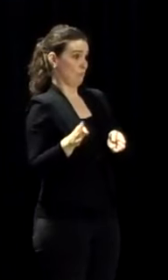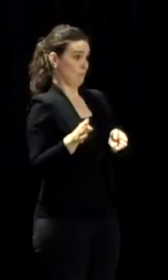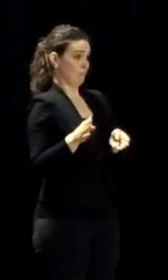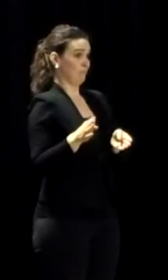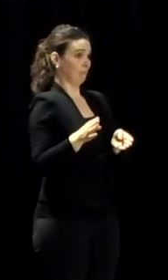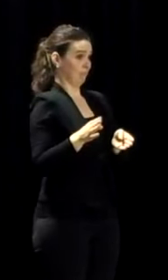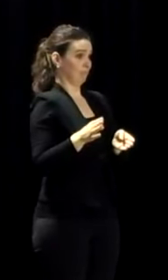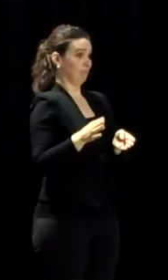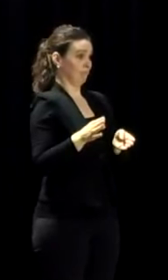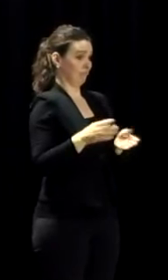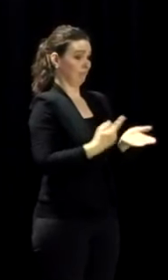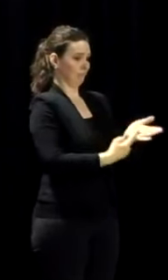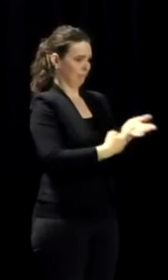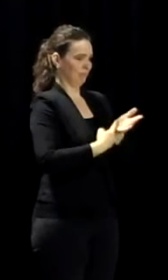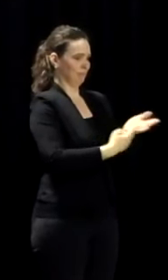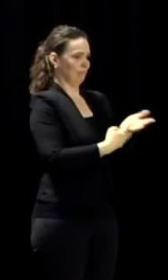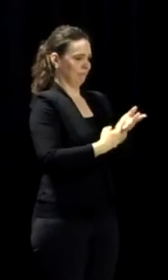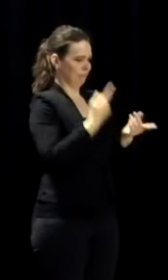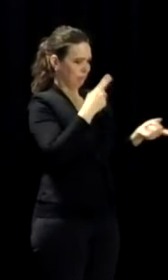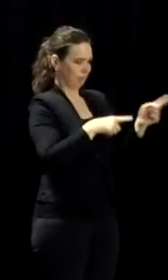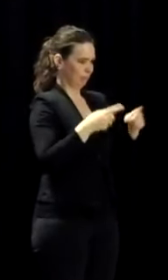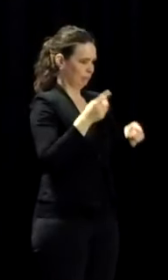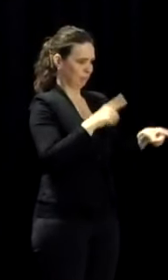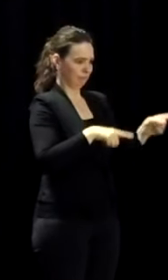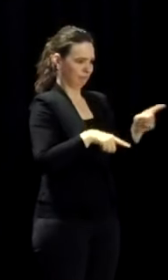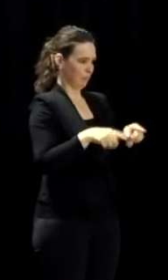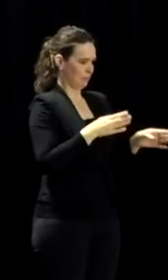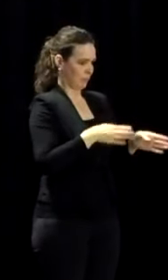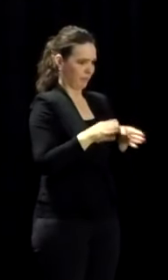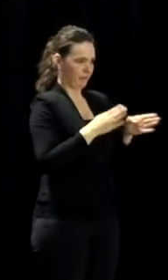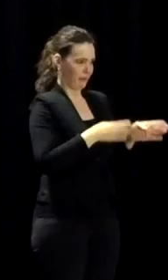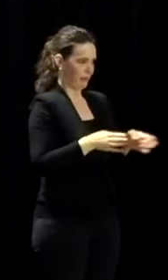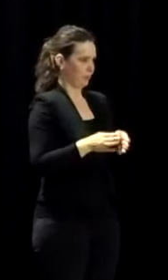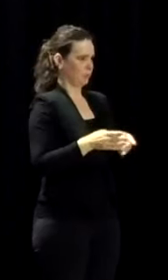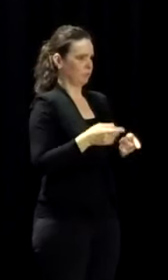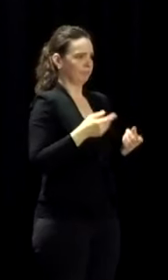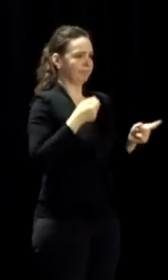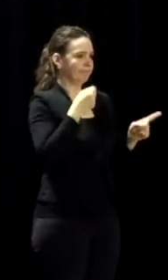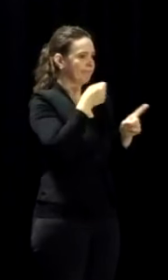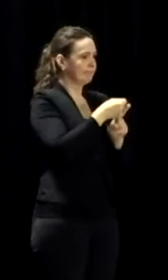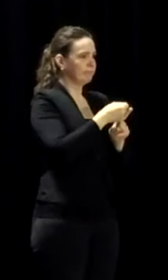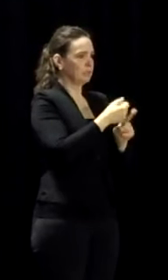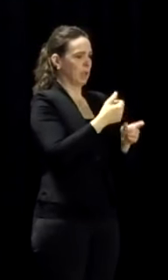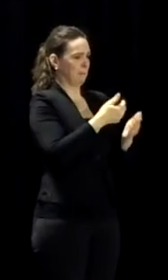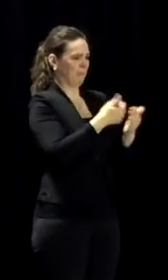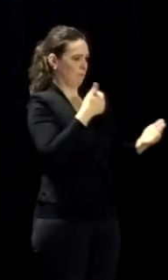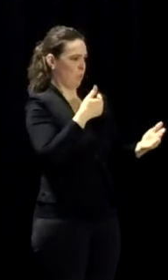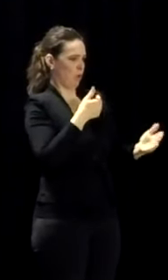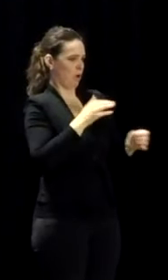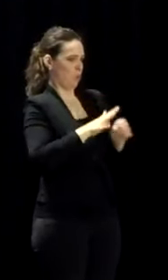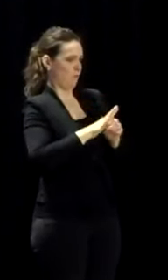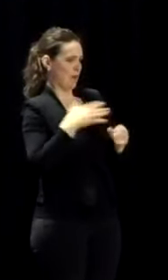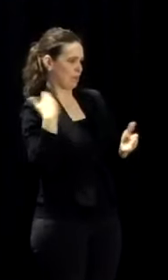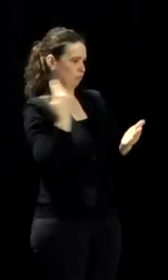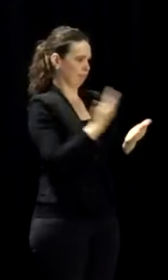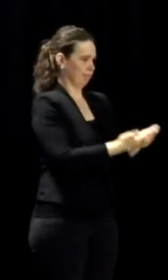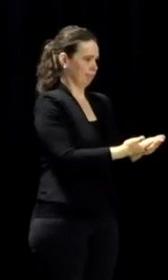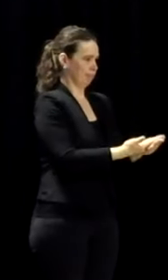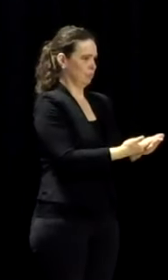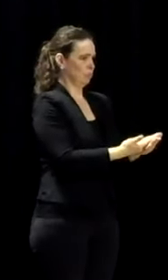mitigation before we got into this process. But here we are, and we have